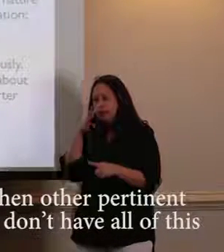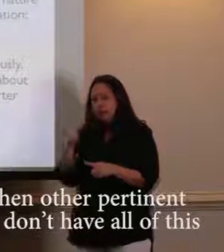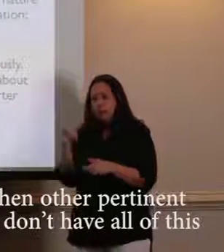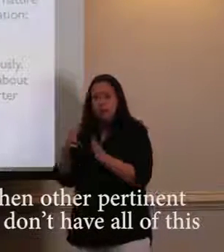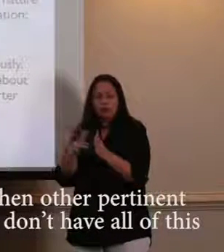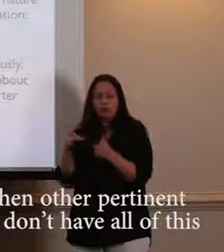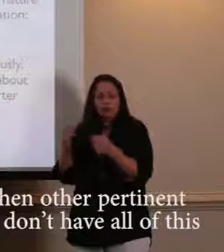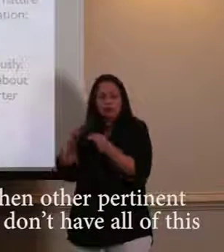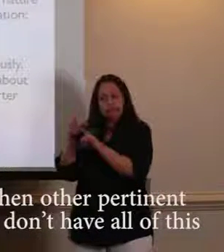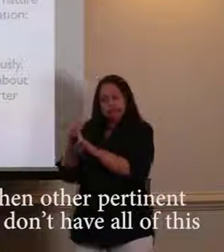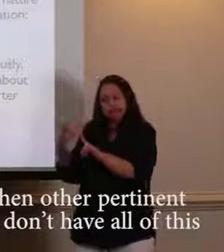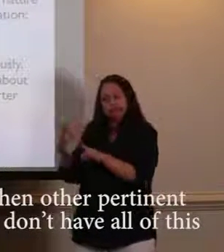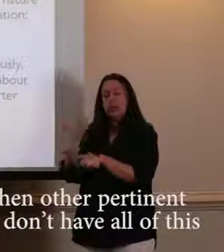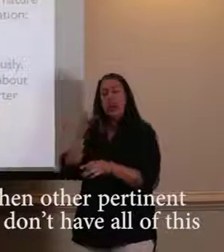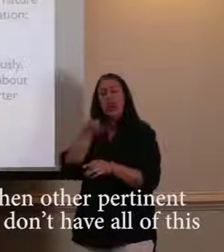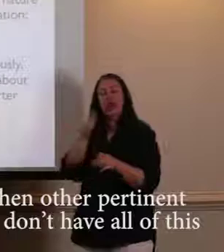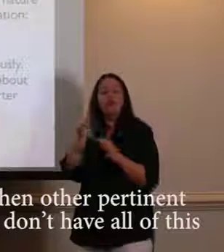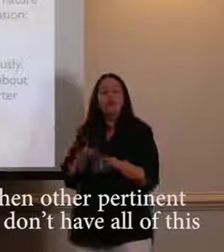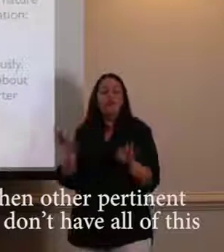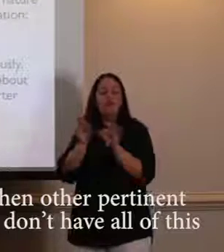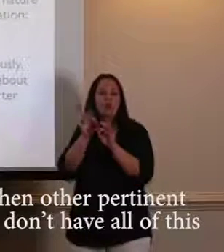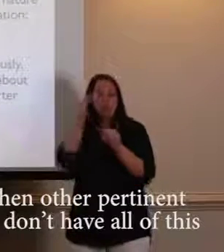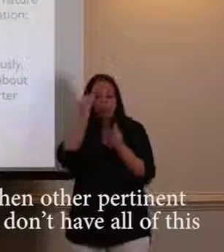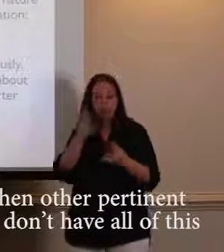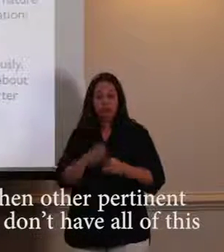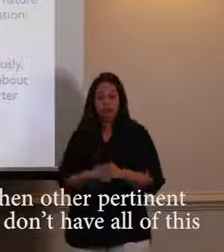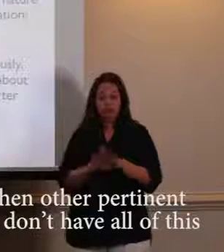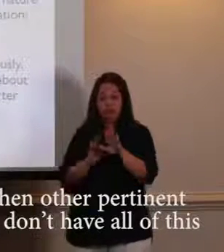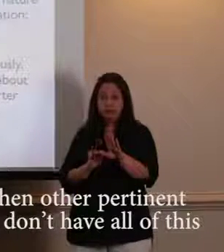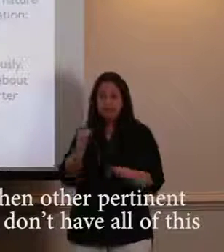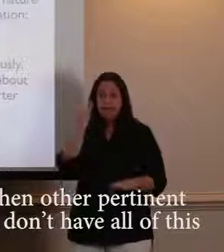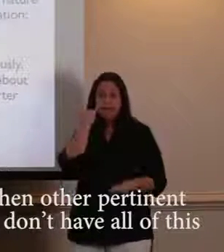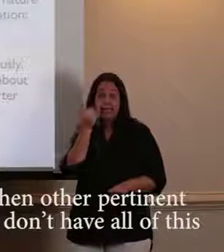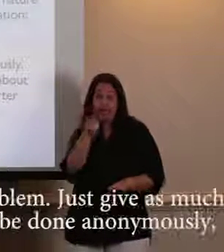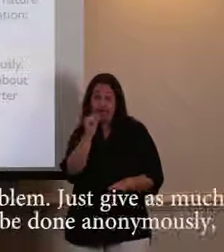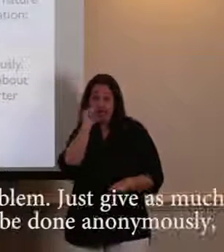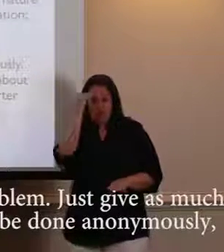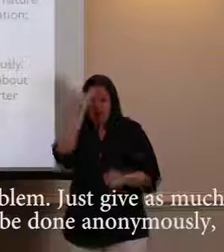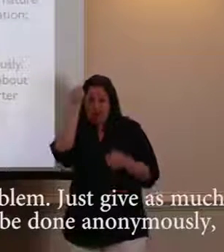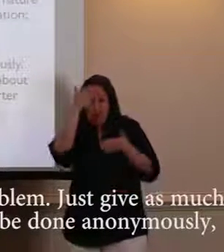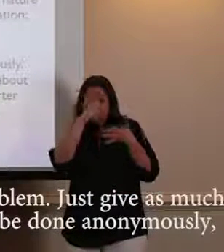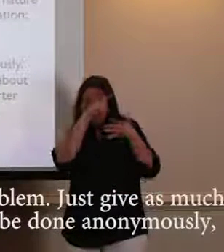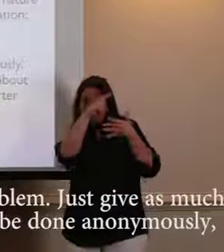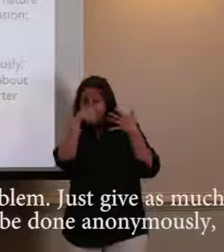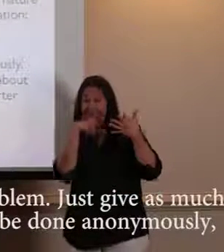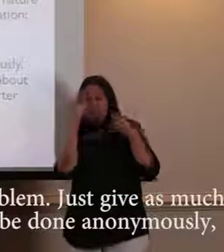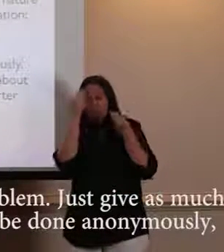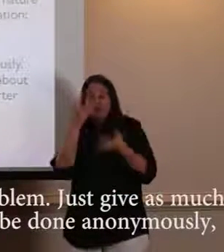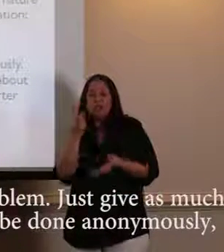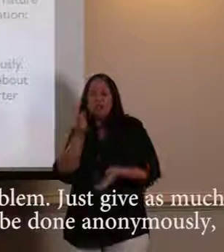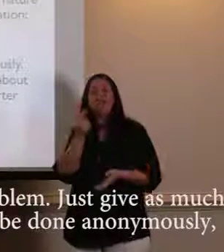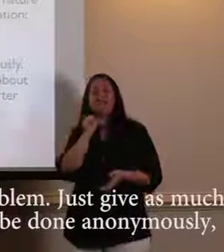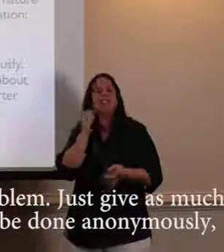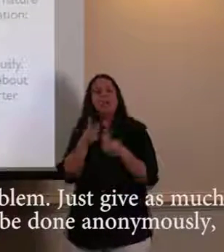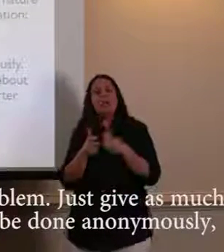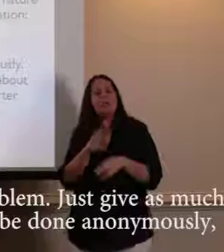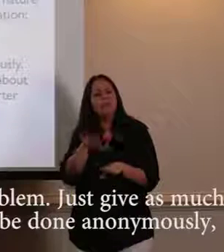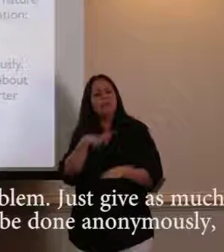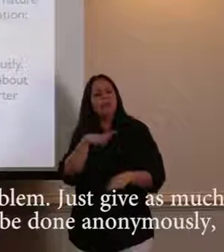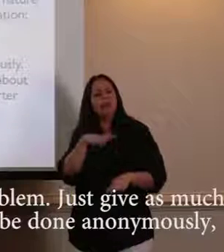and then other pertinent information. However, if you don't have all of this information, that is not a problem. Just give as much as you